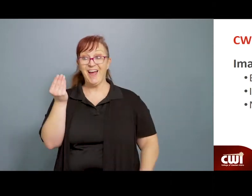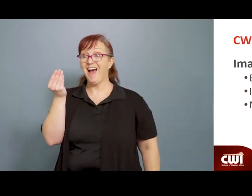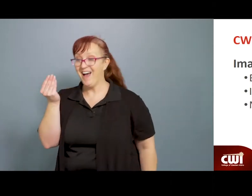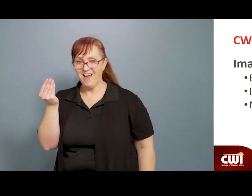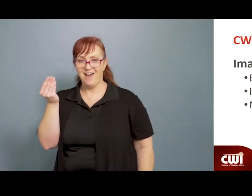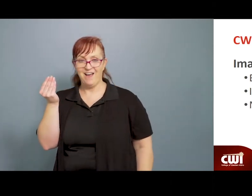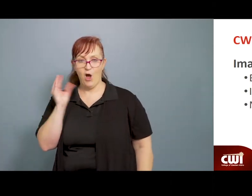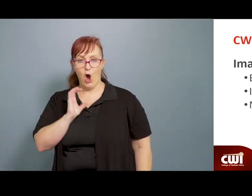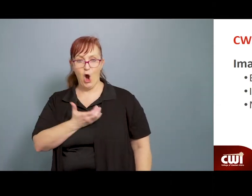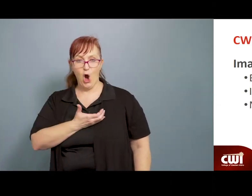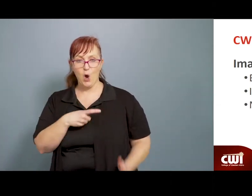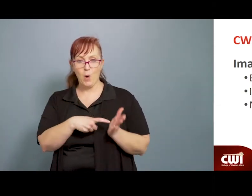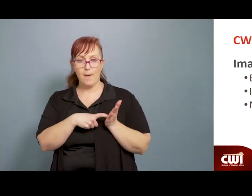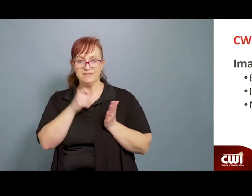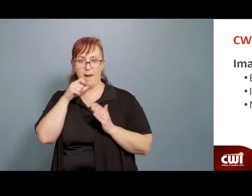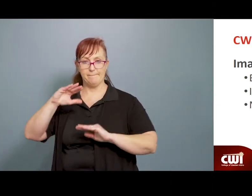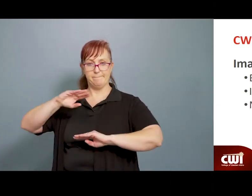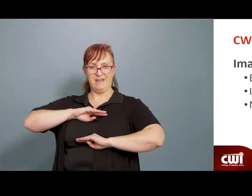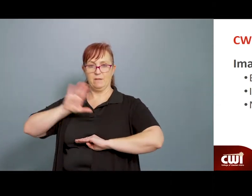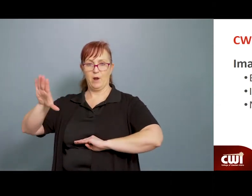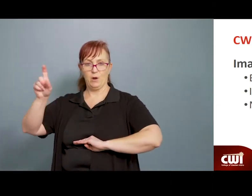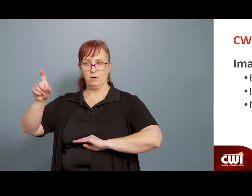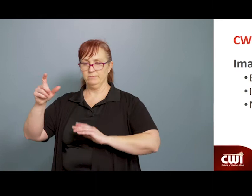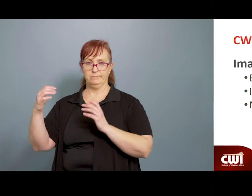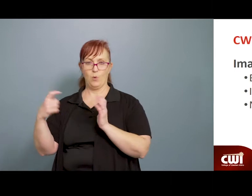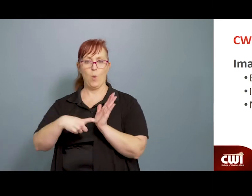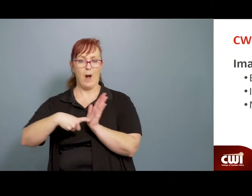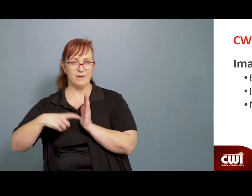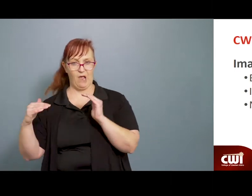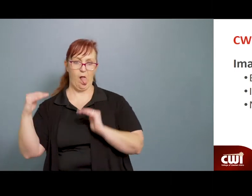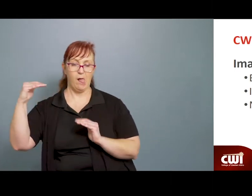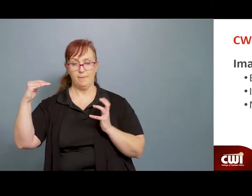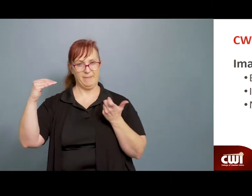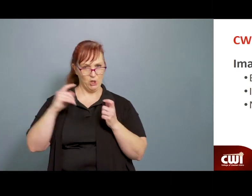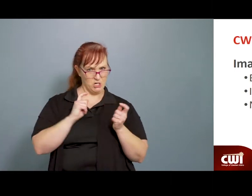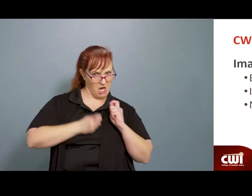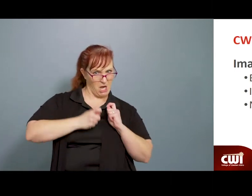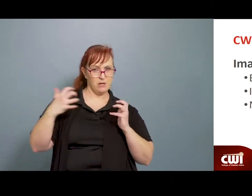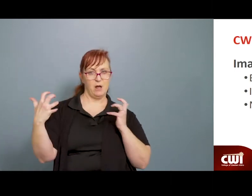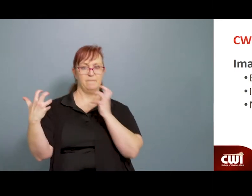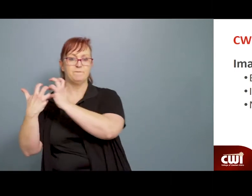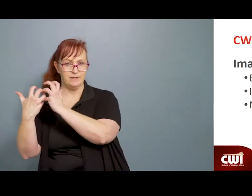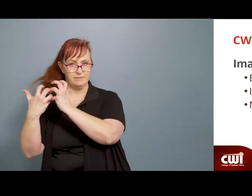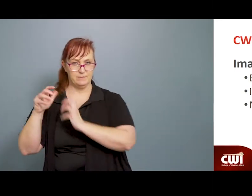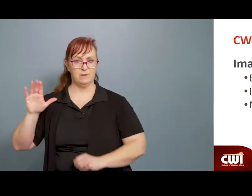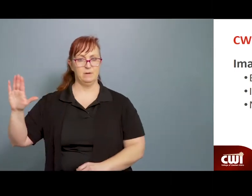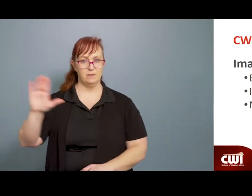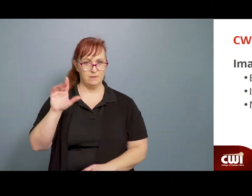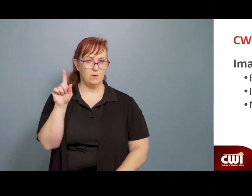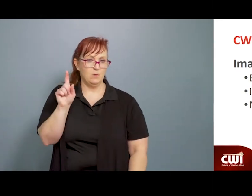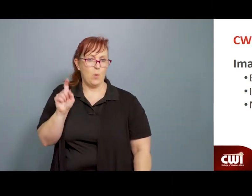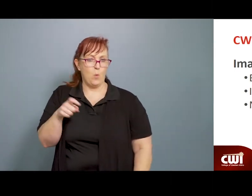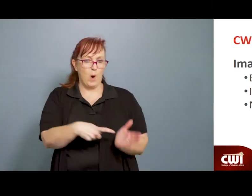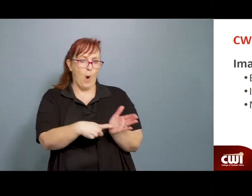not meet a state in which they reside. So that again has been another heavy lift that was undertaken last June, and we